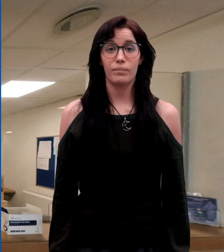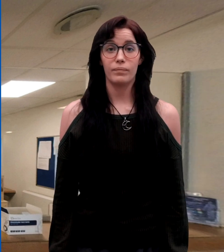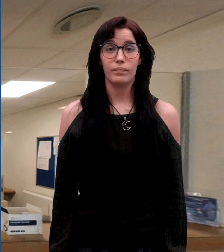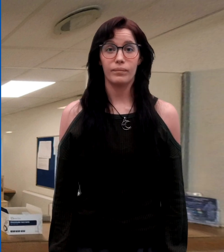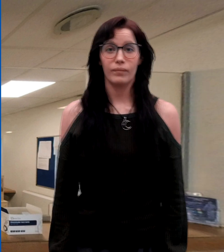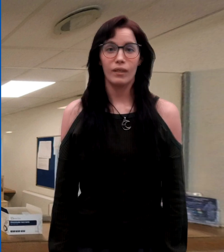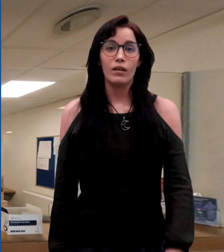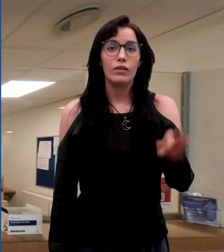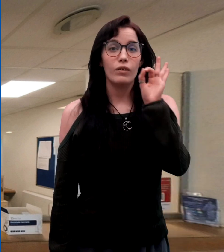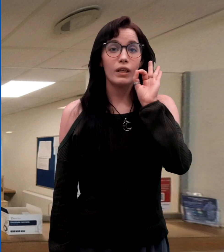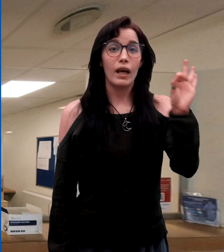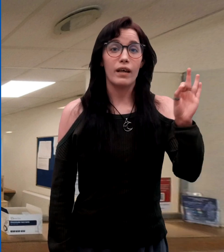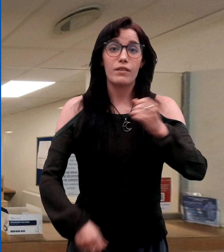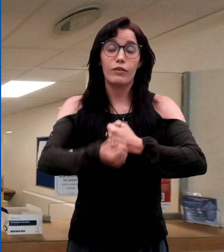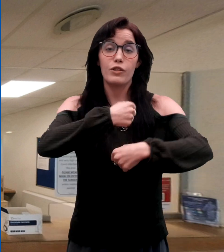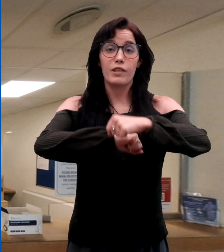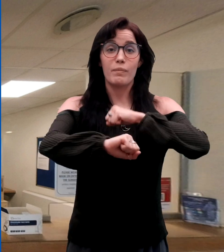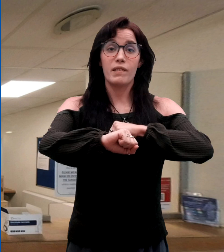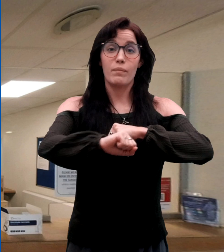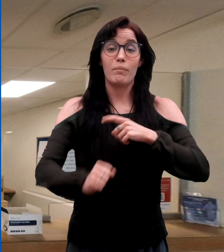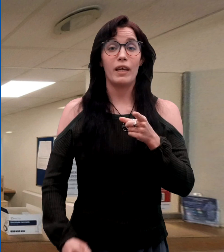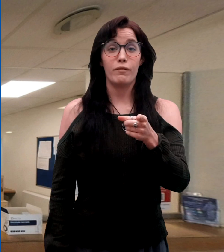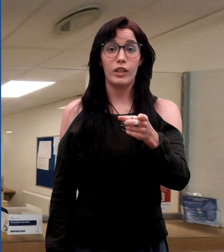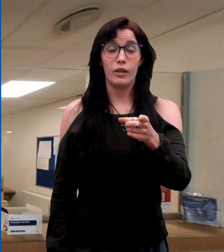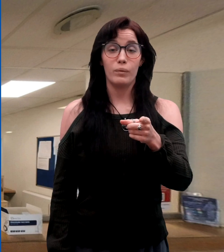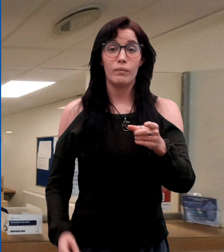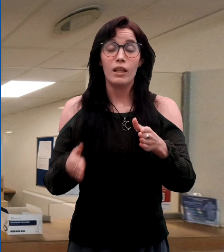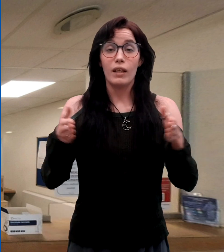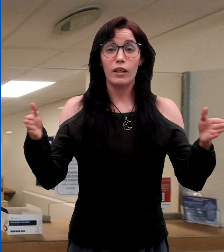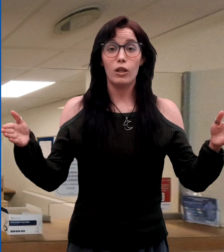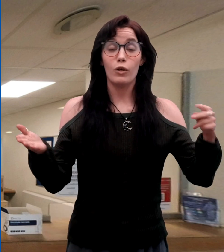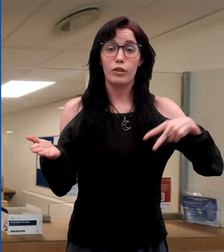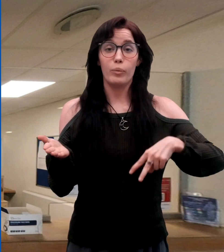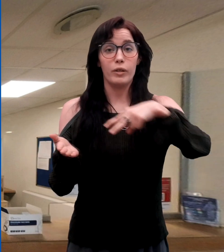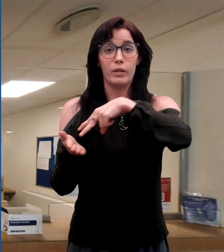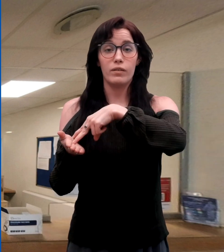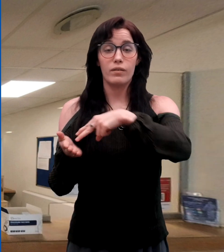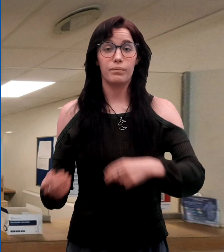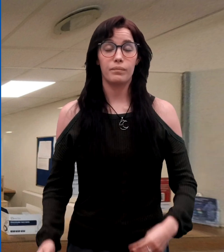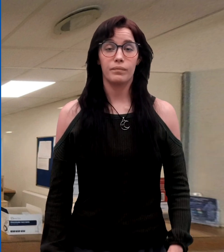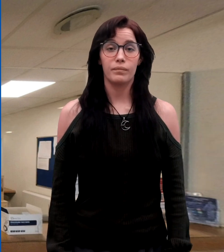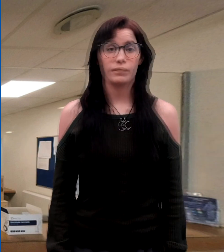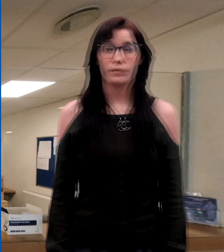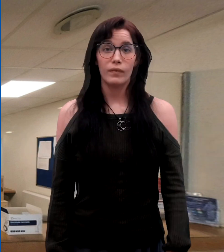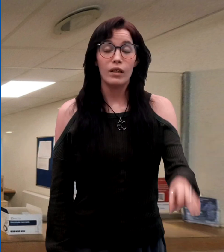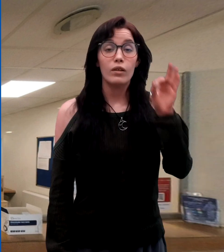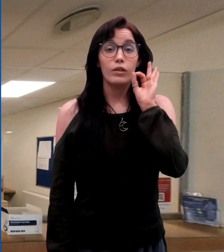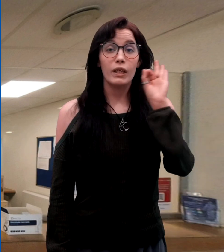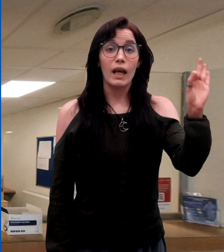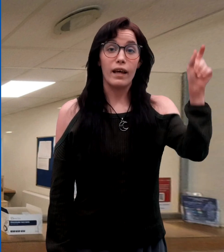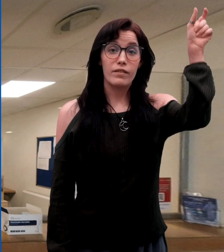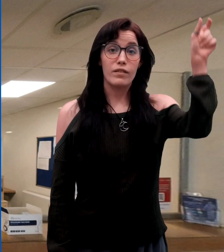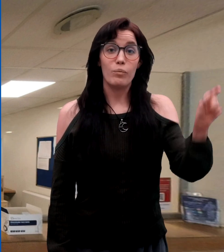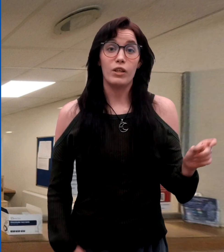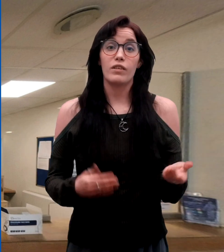this. You can ask for adjustments to be made for you, like a longer appointment. You